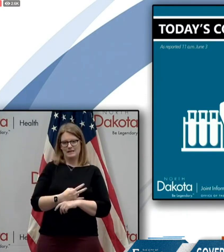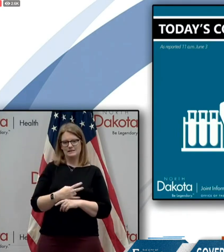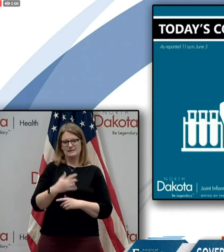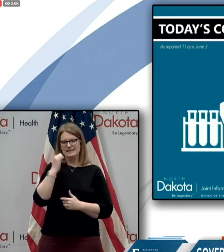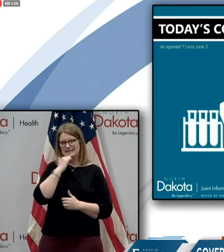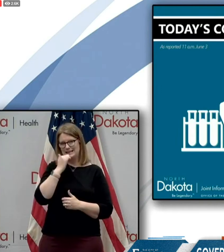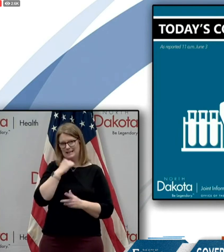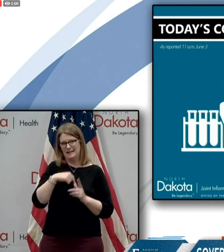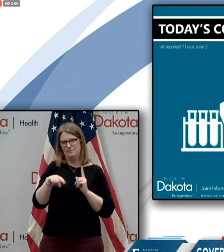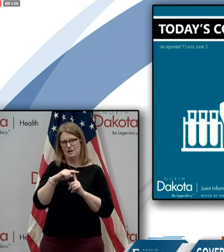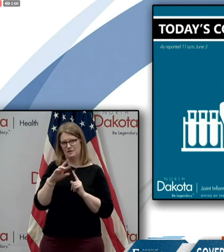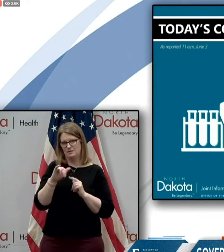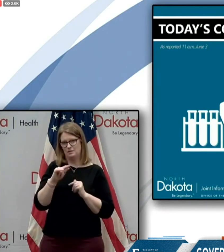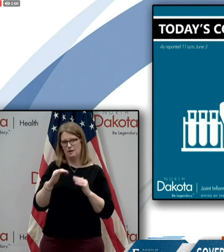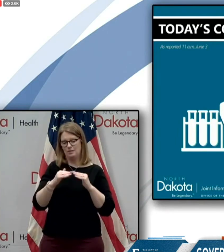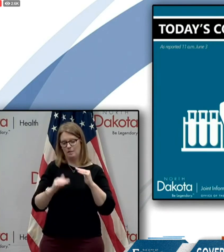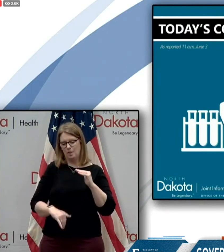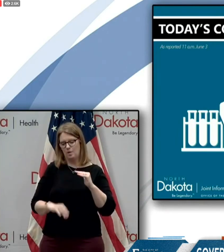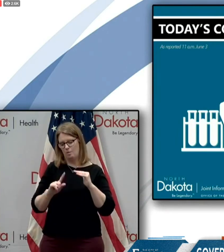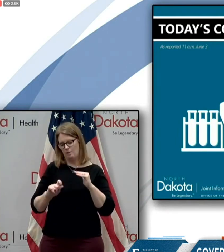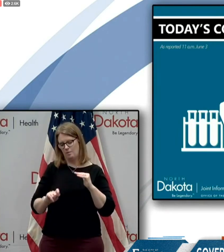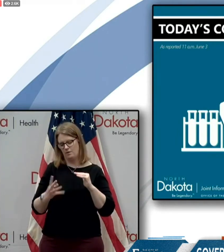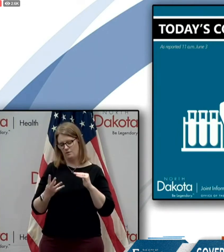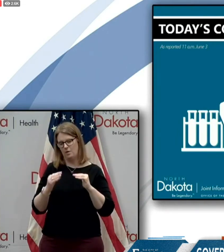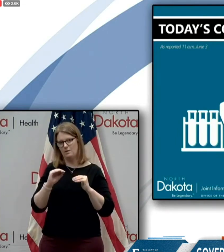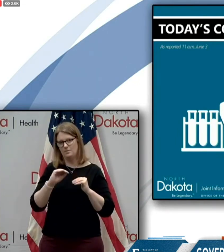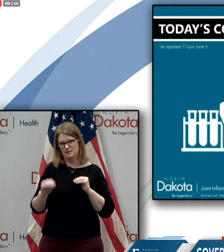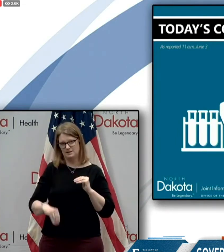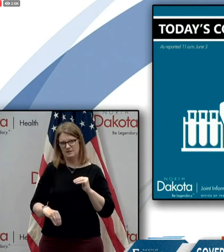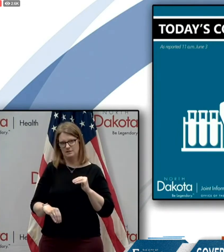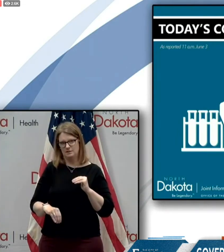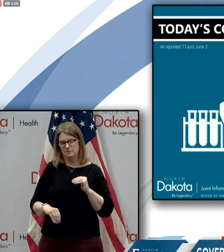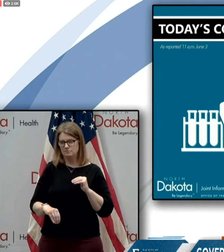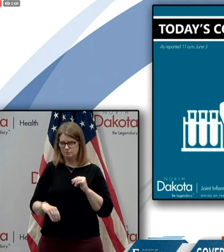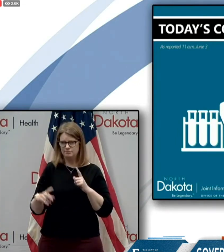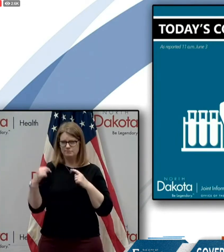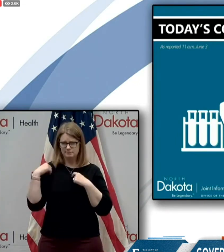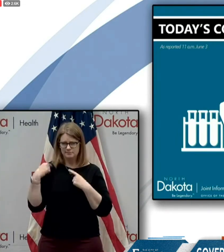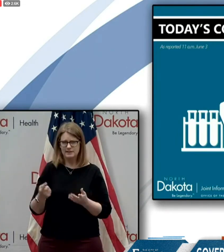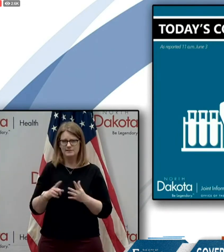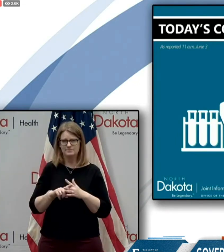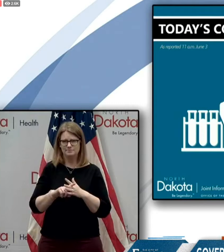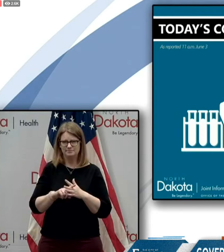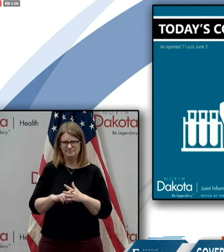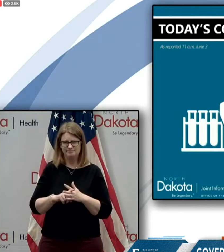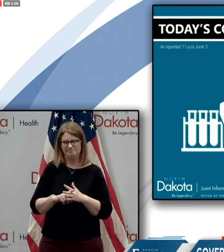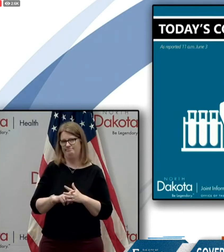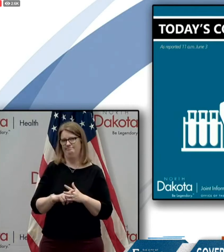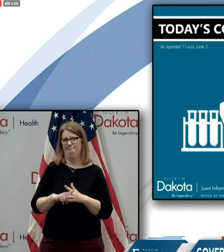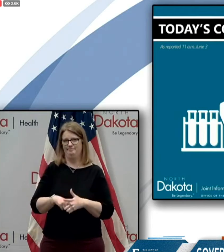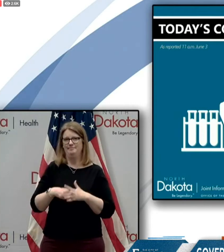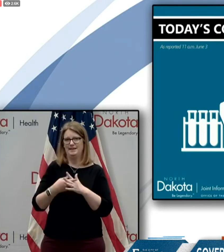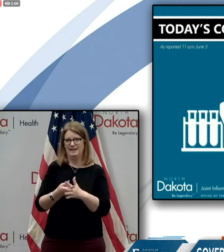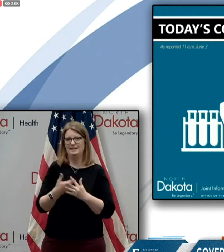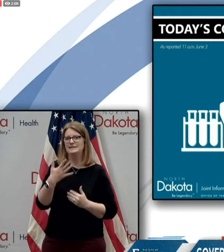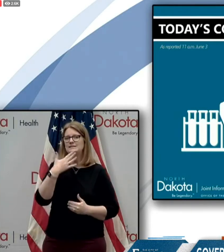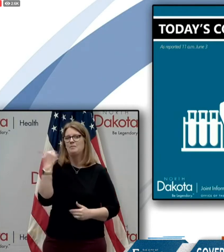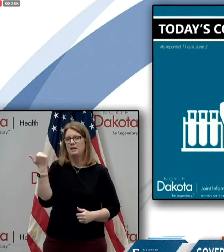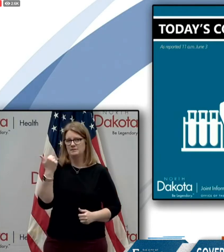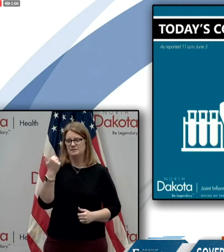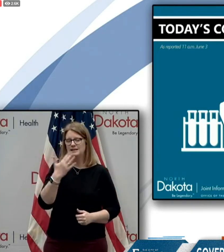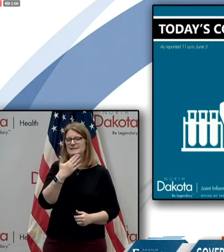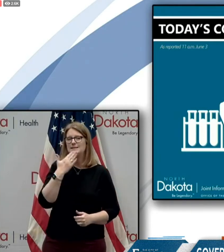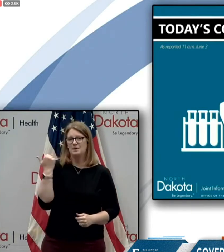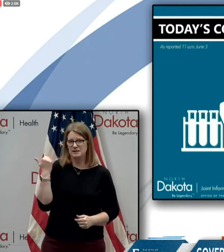rate below 1.4%. That's the best we've done through this entire time. And of